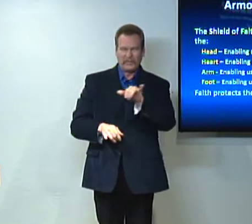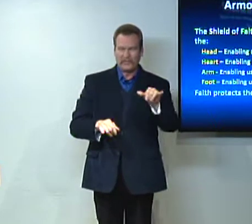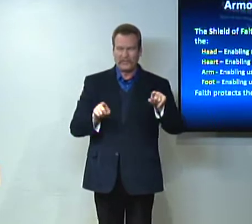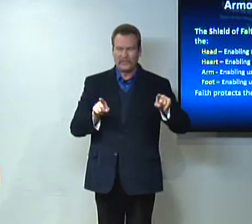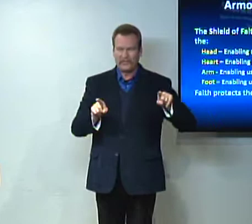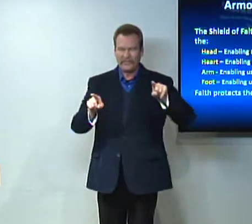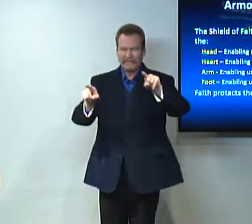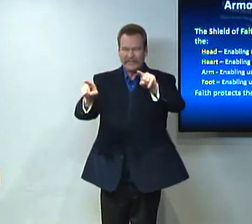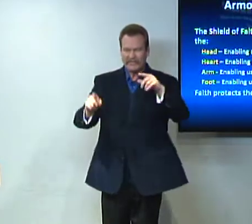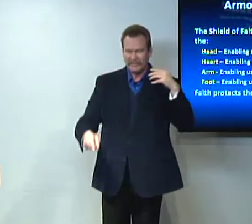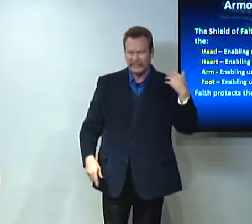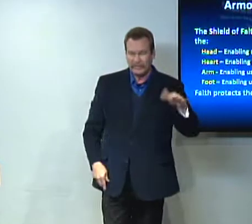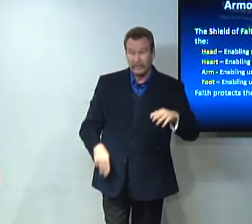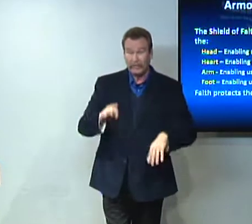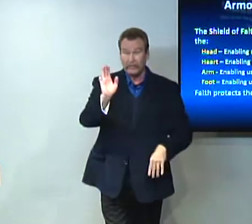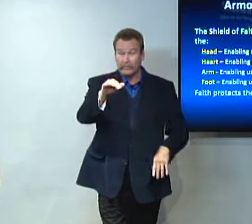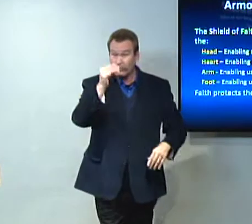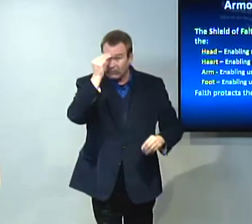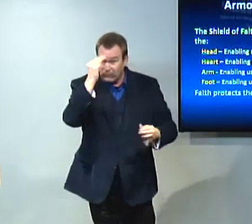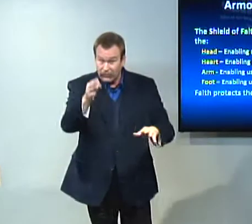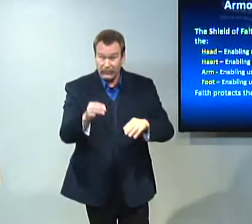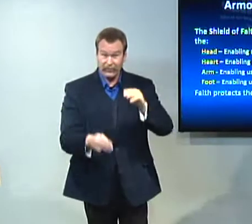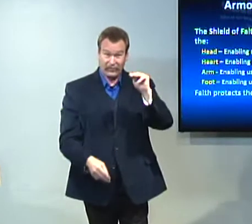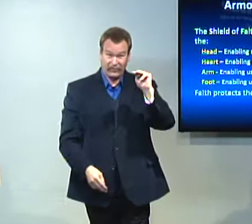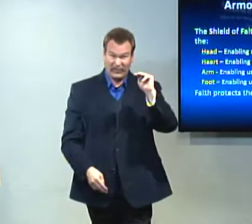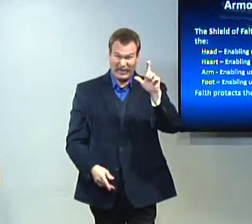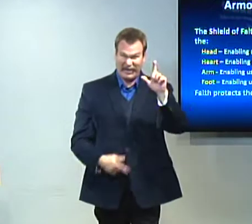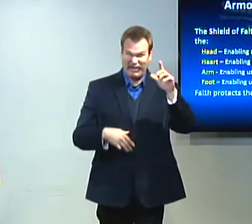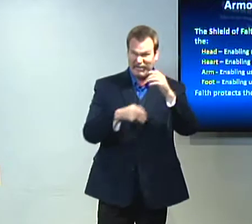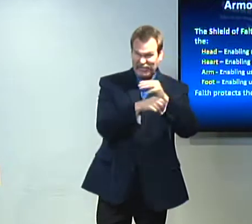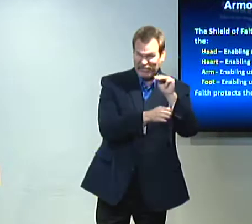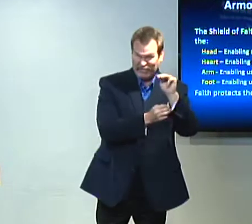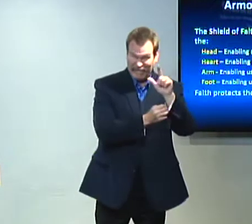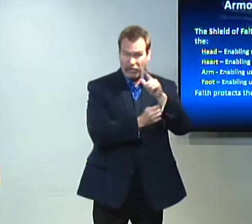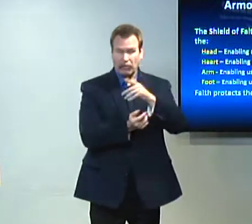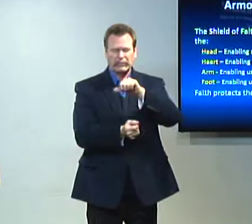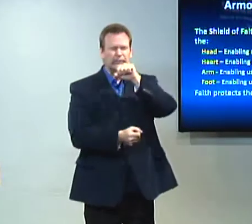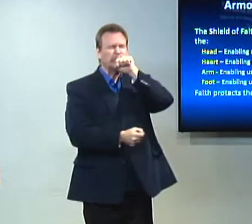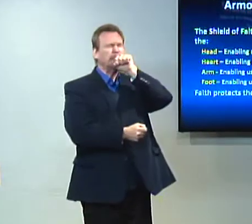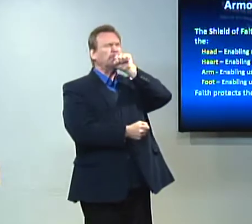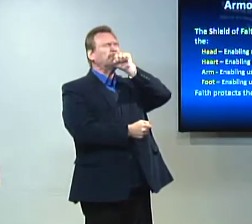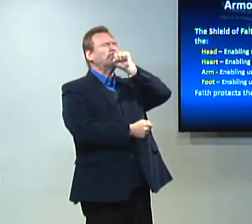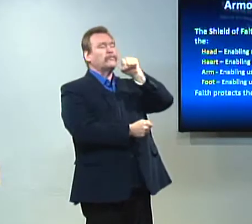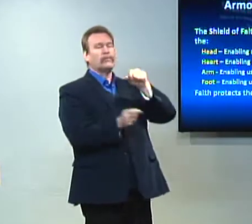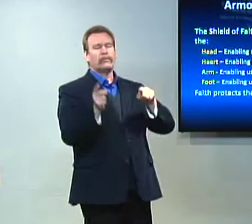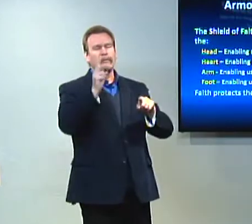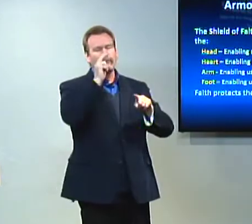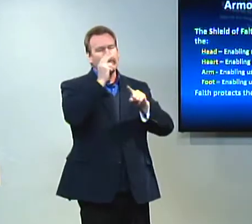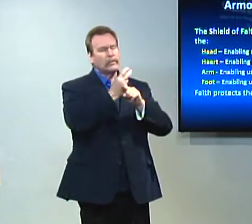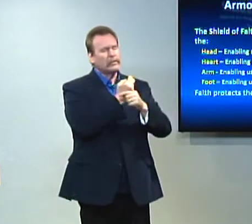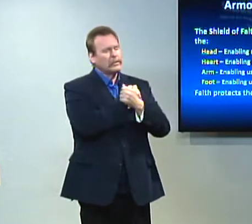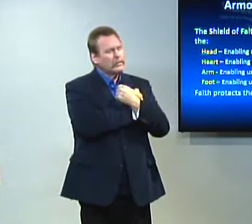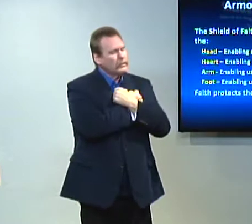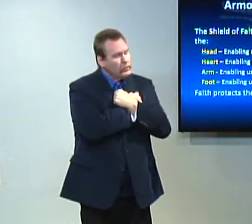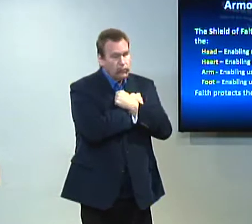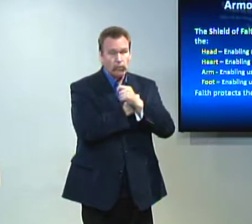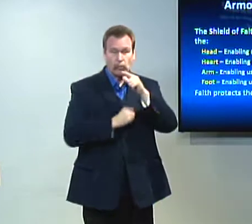amazing. And there were other people like this too. You see that we have to Martin